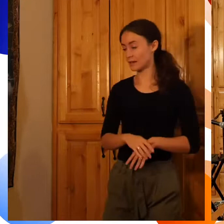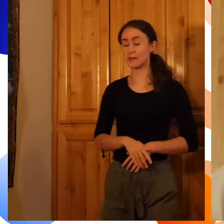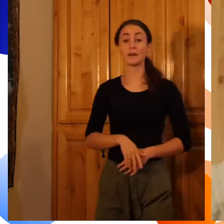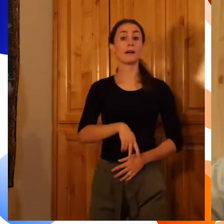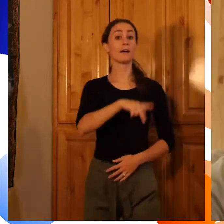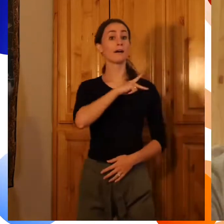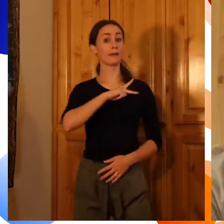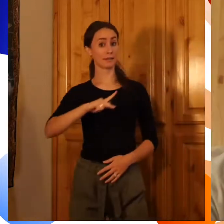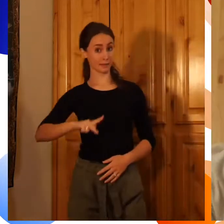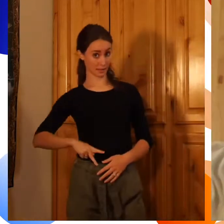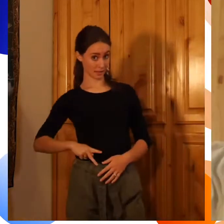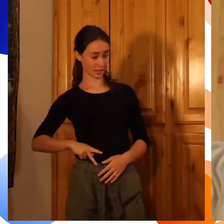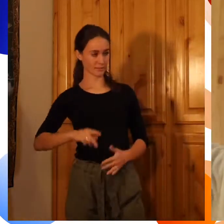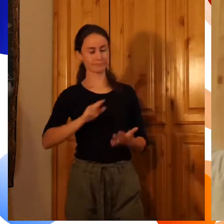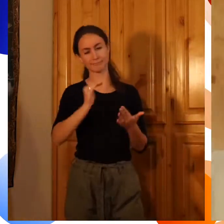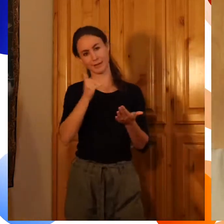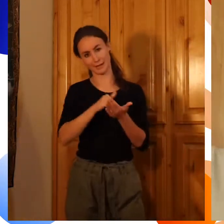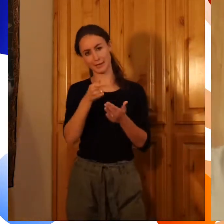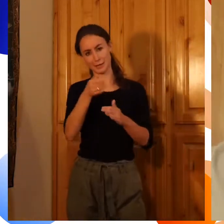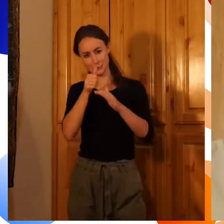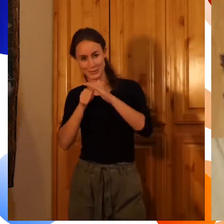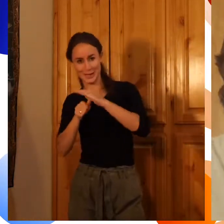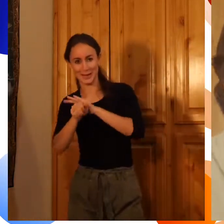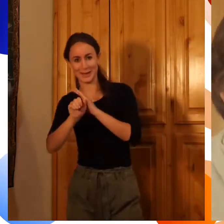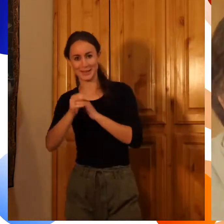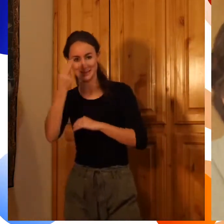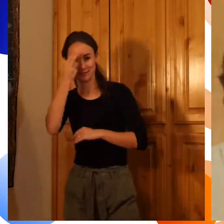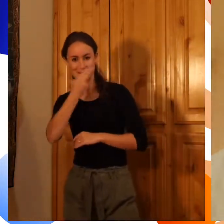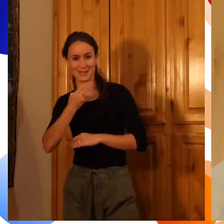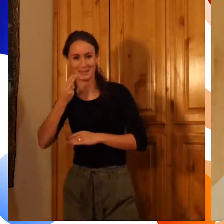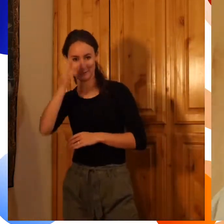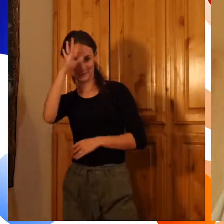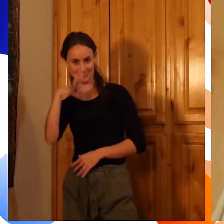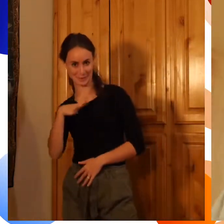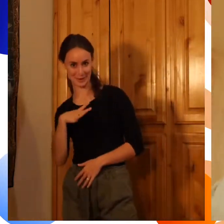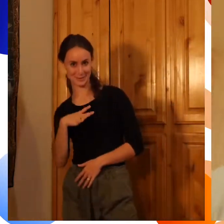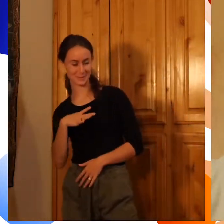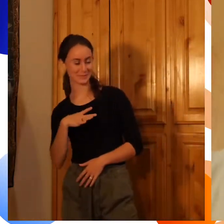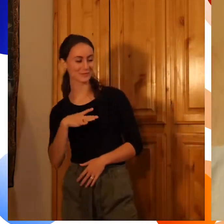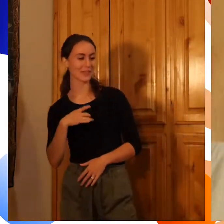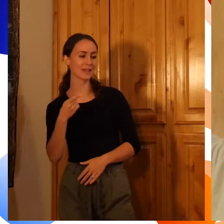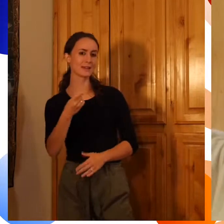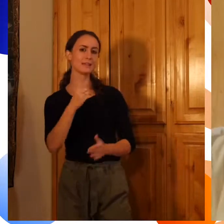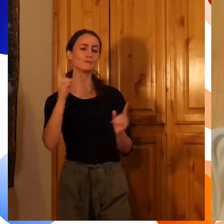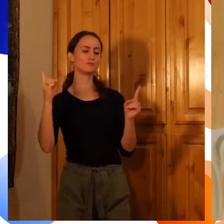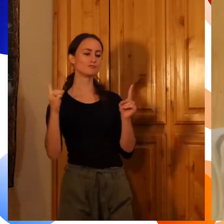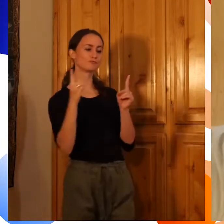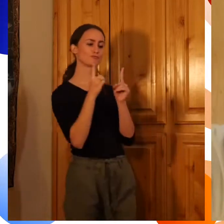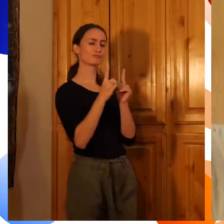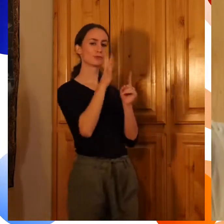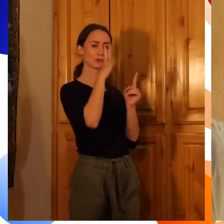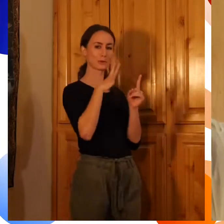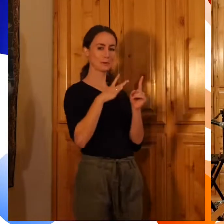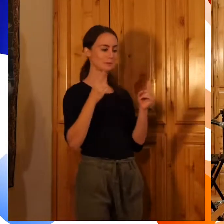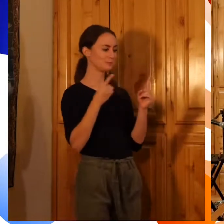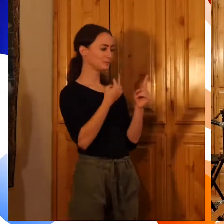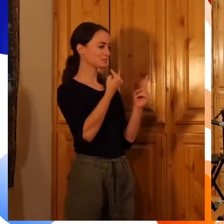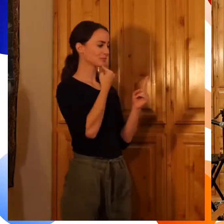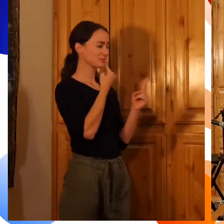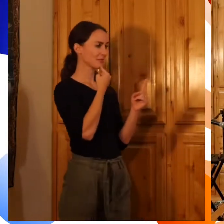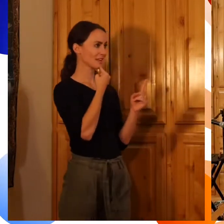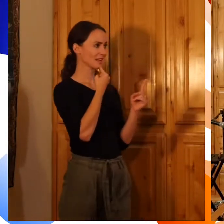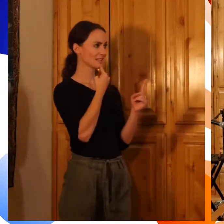gentleman, spotted the tinker up there with his flute next to his bride-to-be, and he stood up with his goblet, and he said, "I say,